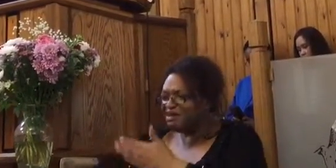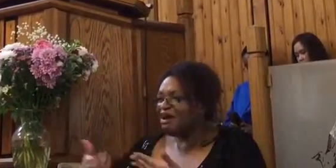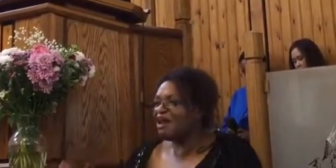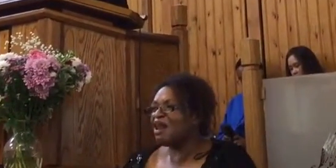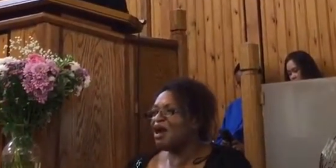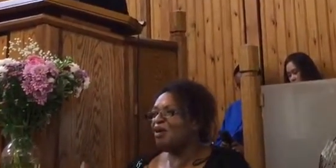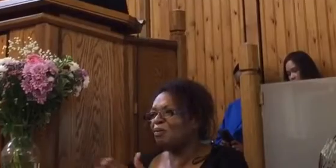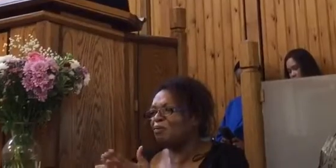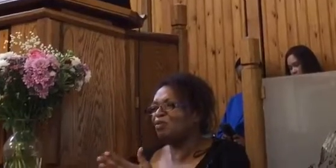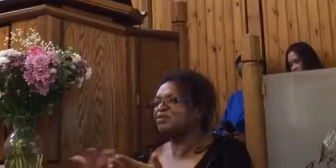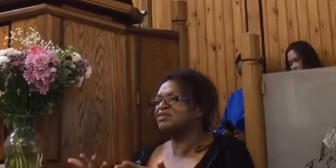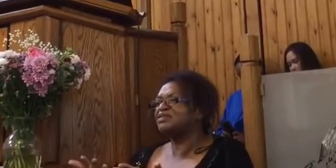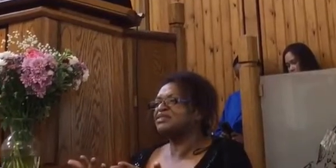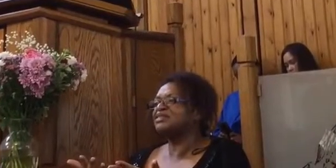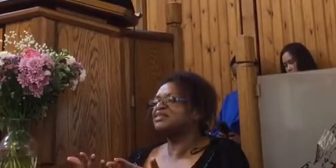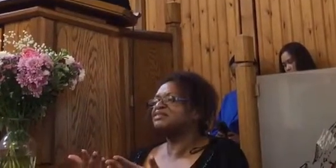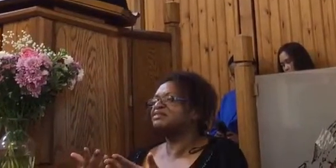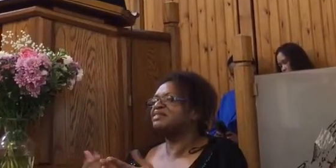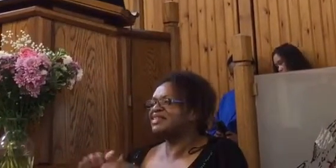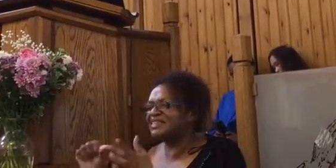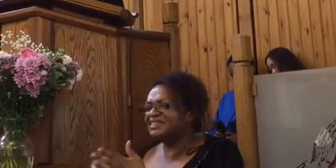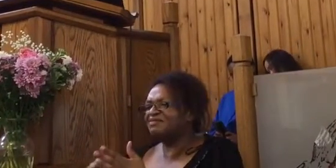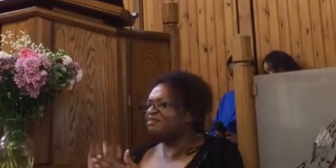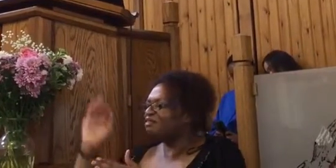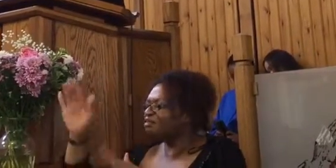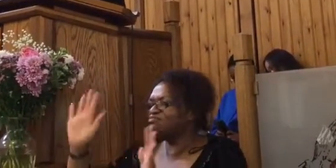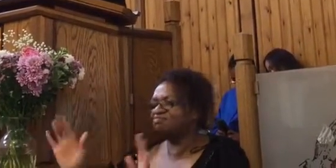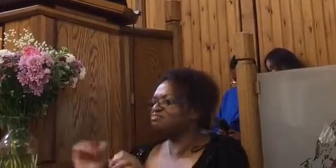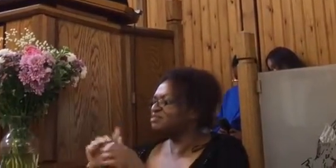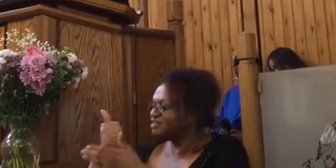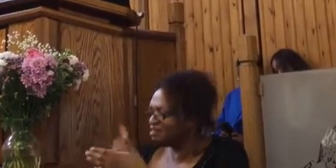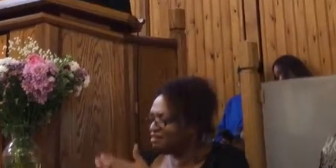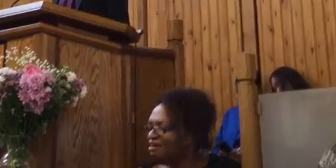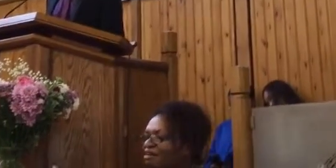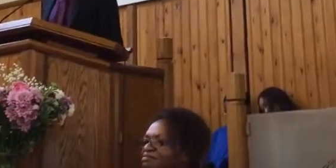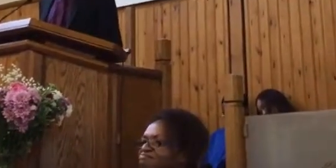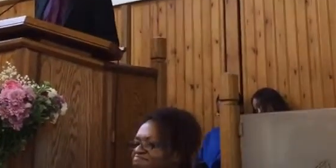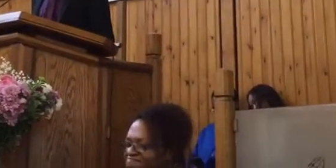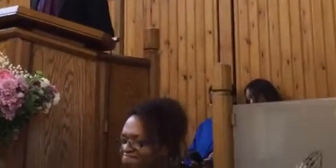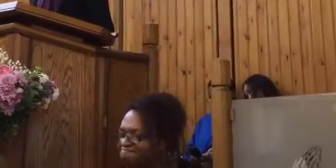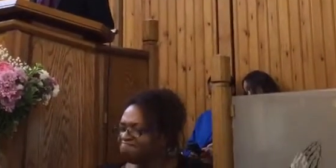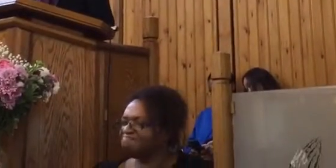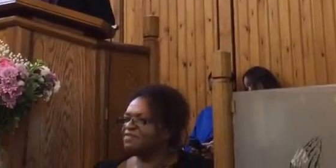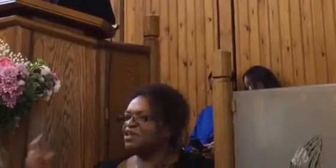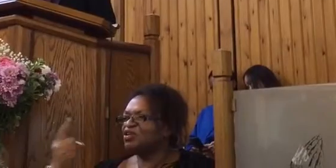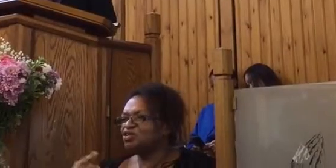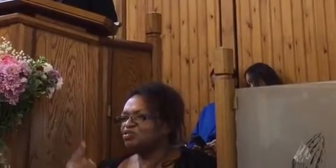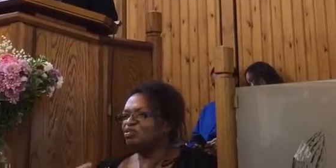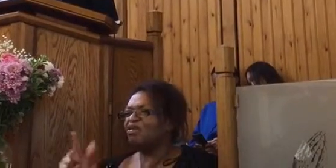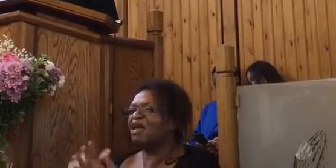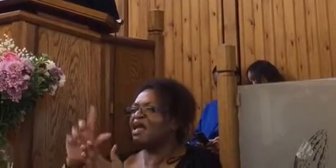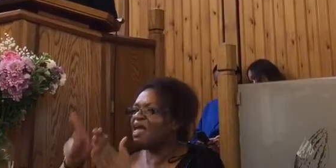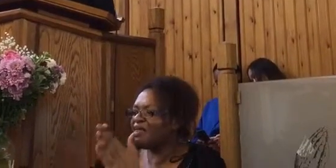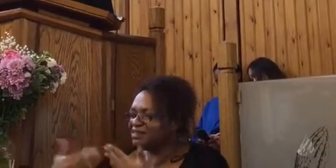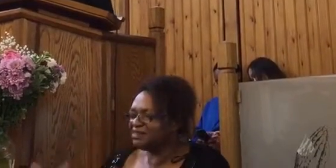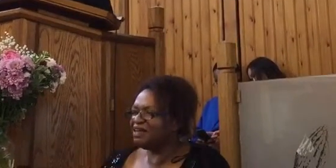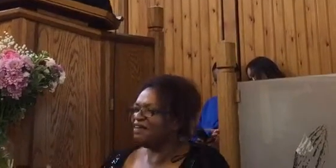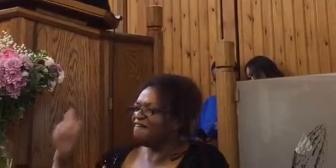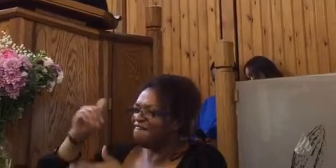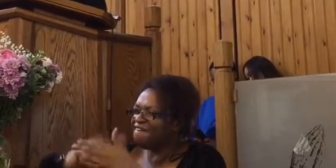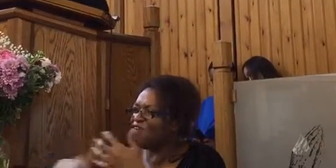Things will be harder at that time. we should start talking to our elders and see what ministries